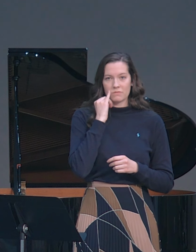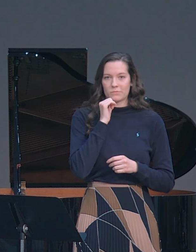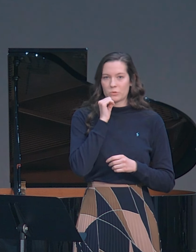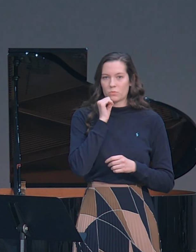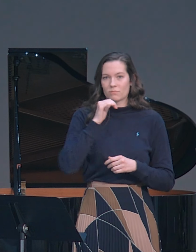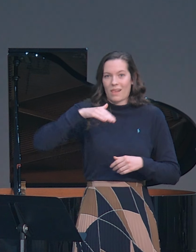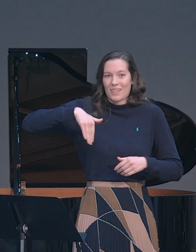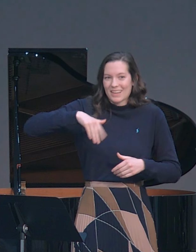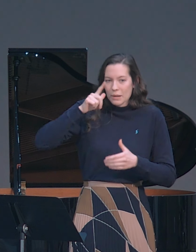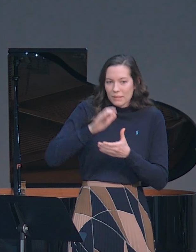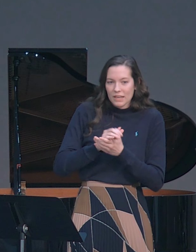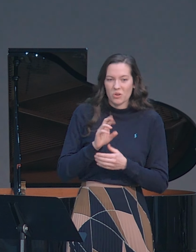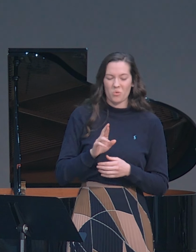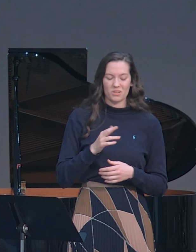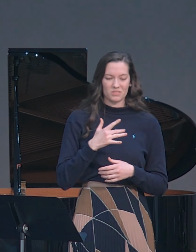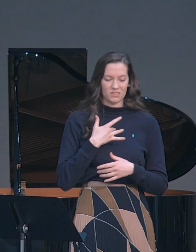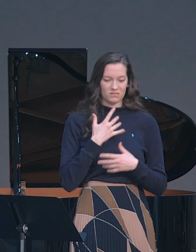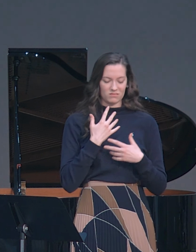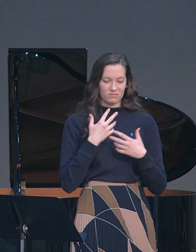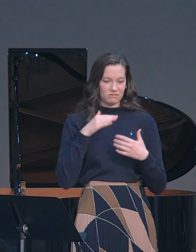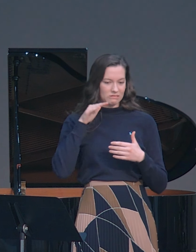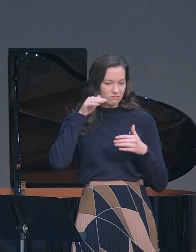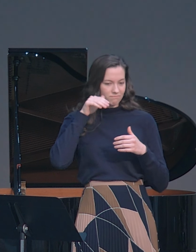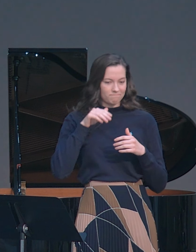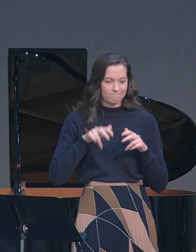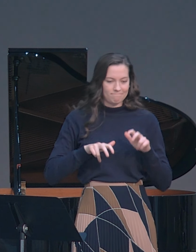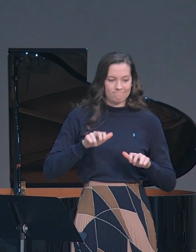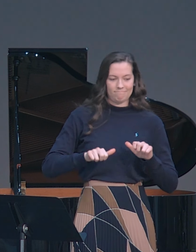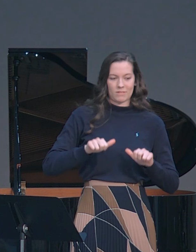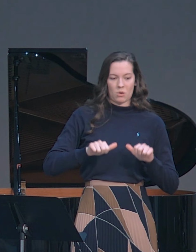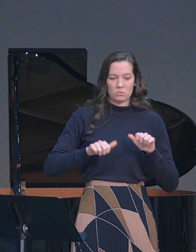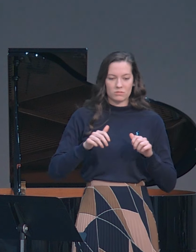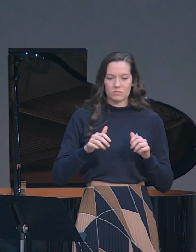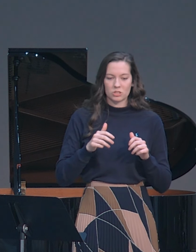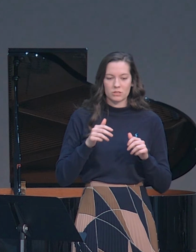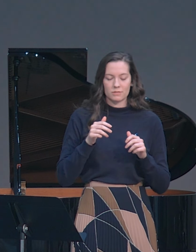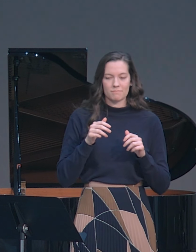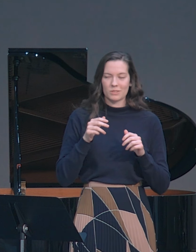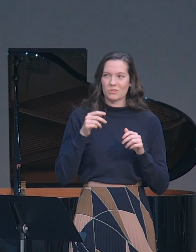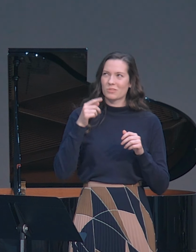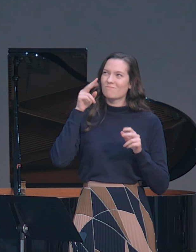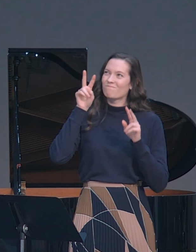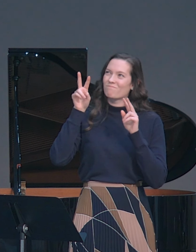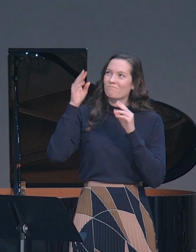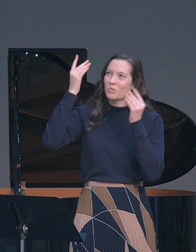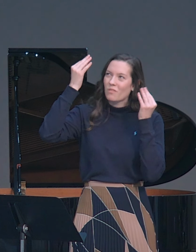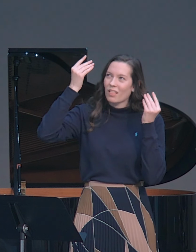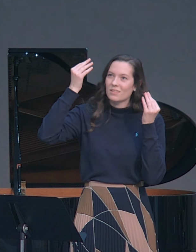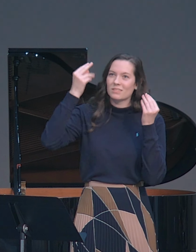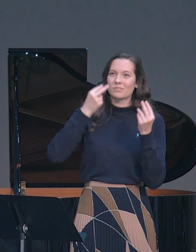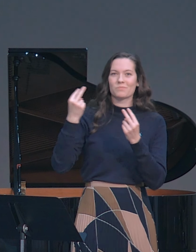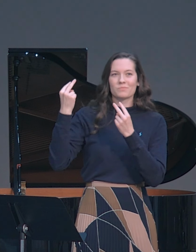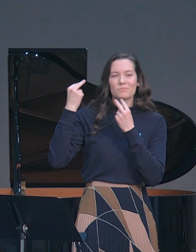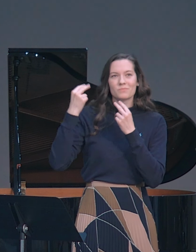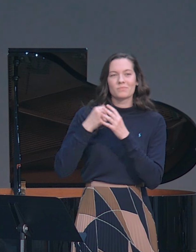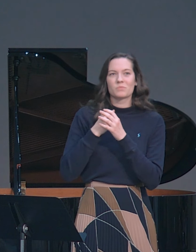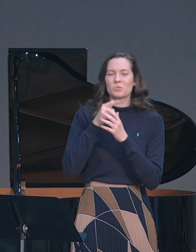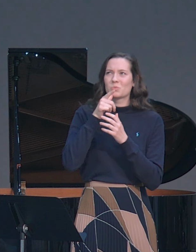is questioning, reflect on what joy could be had in Christ as we reflect on who he is this